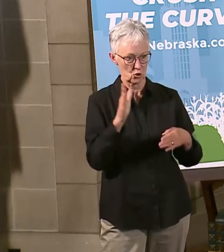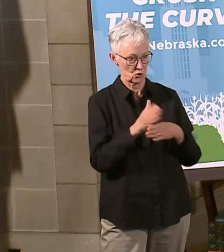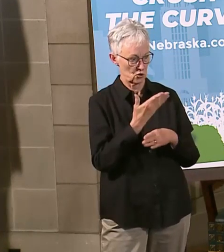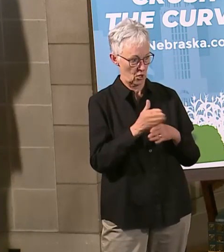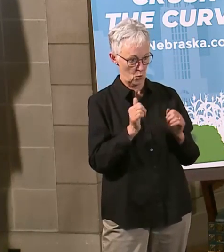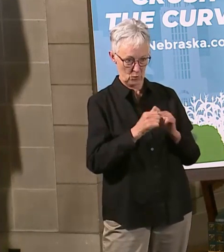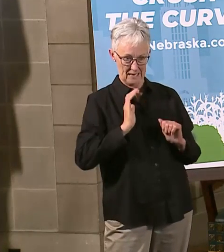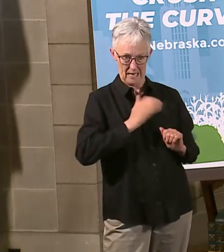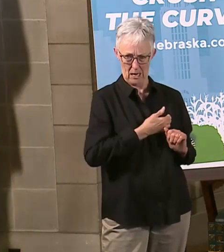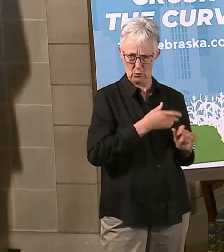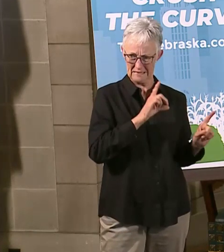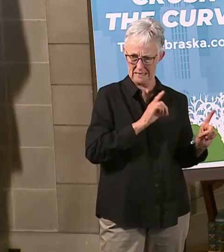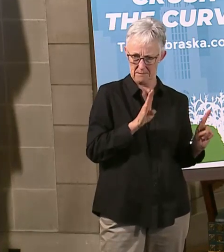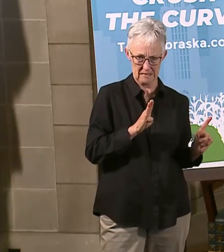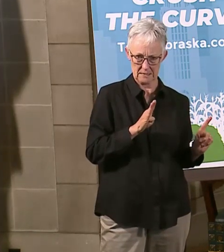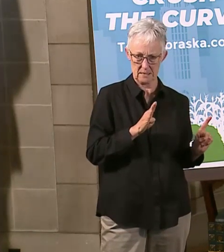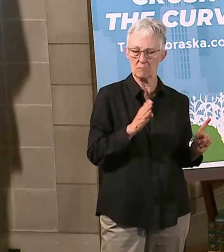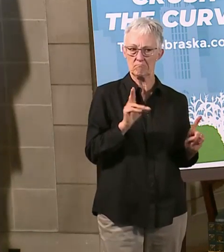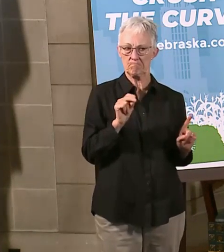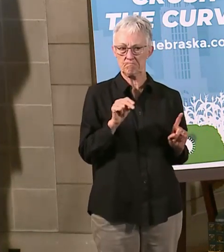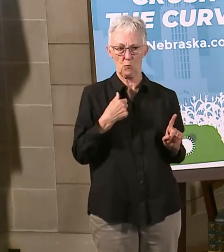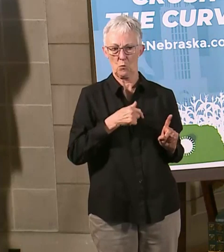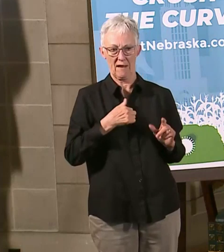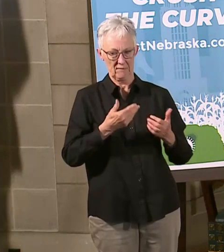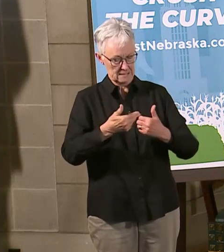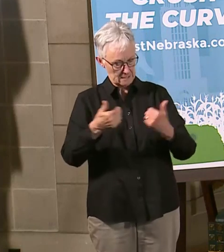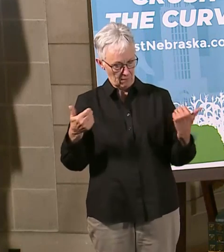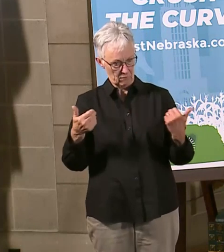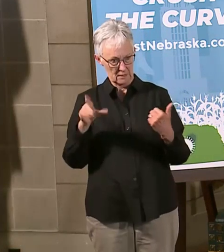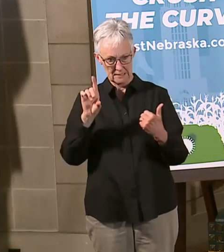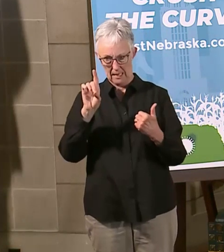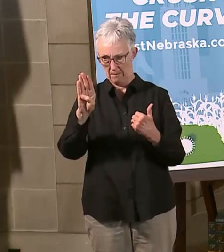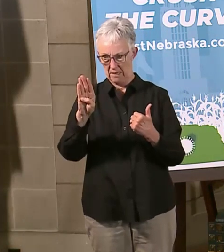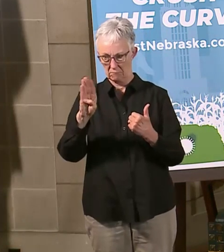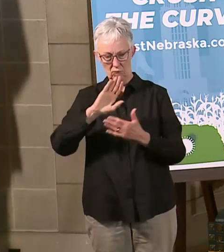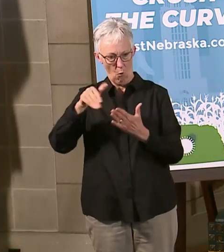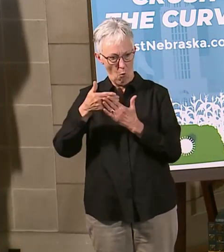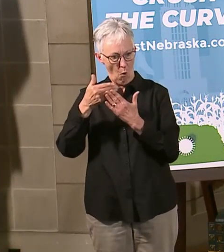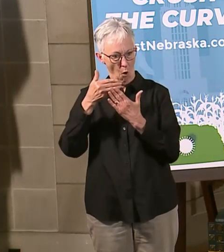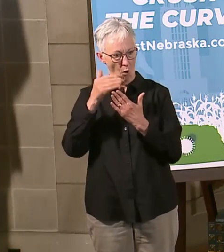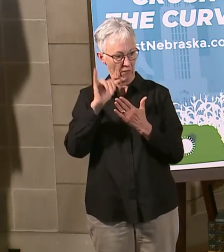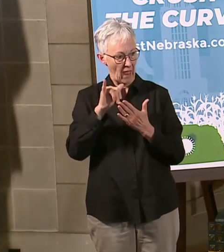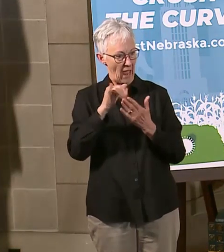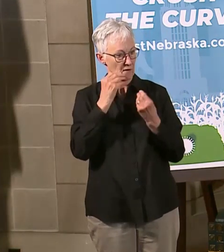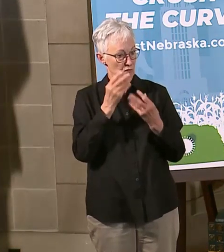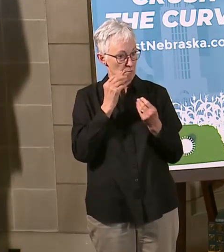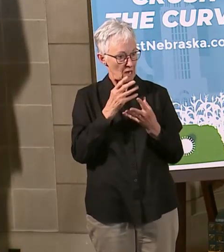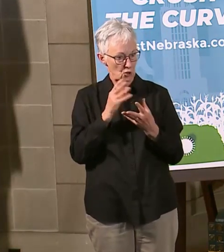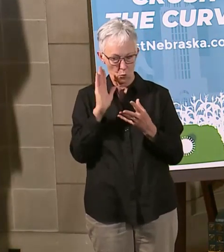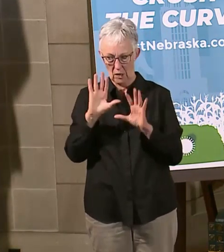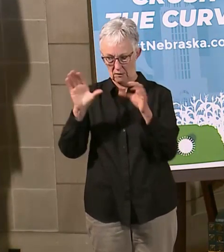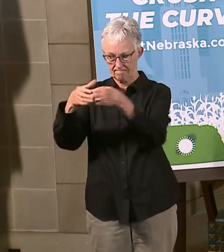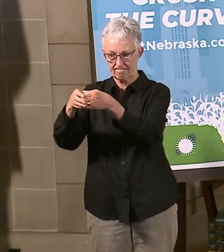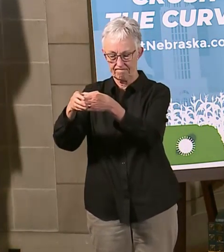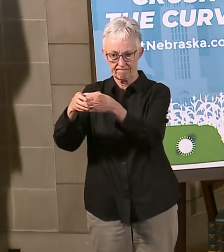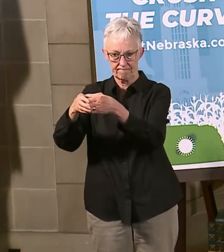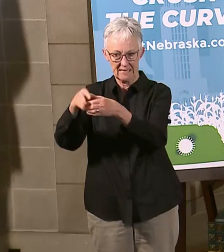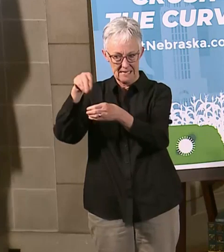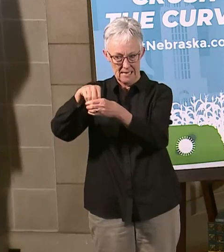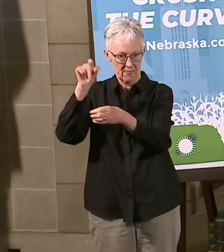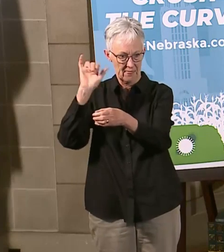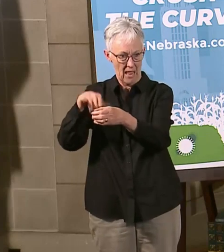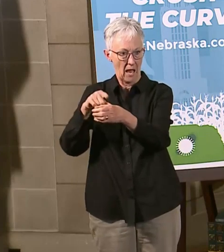is we have the separate database. Again, it's encrypted. Your personal data is going to be all kept there. If somebody tests positive, then